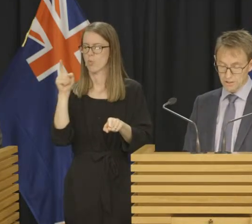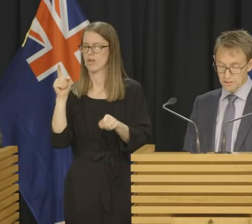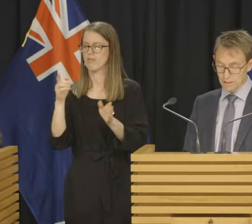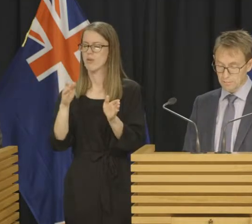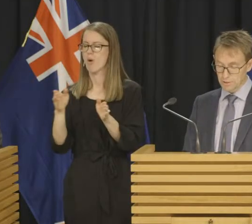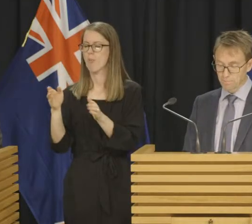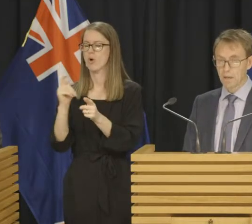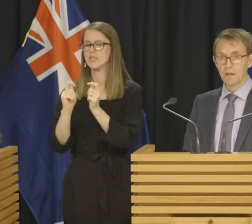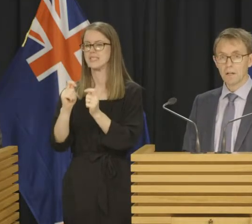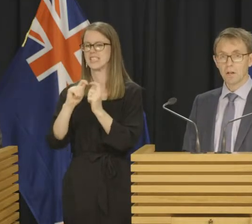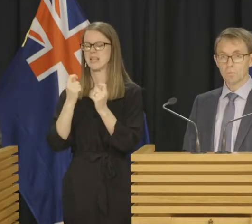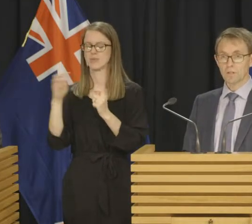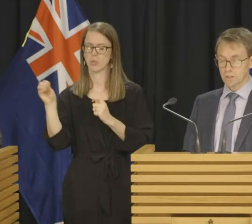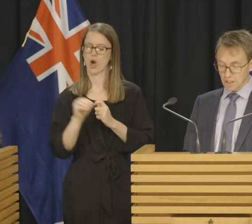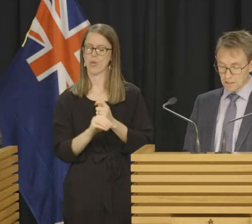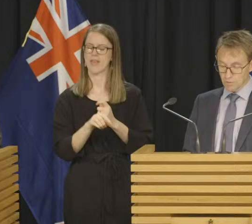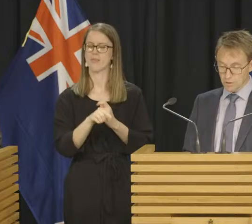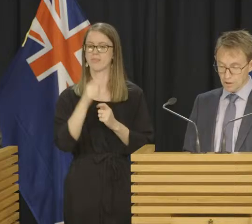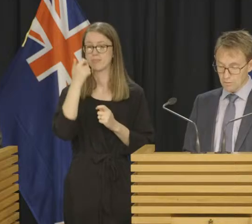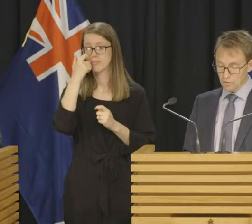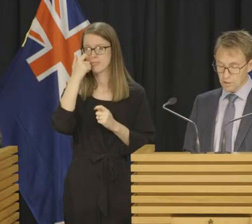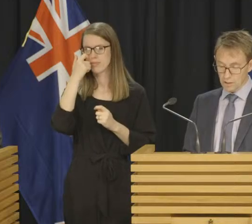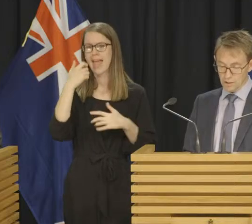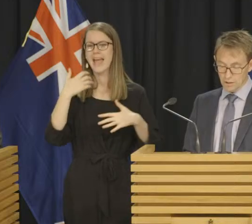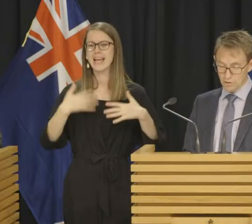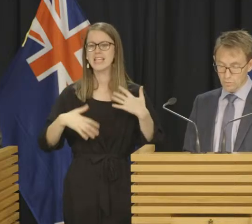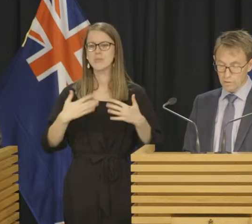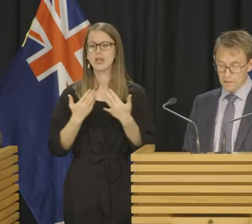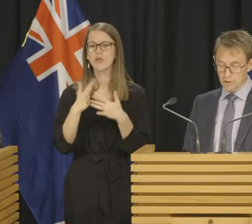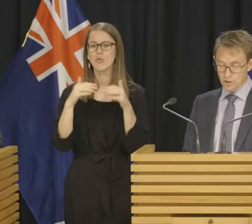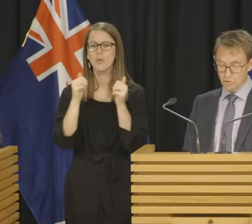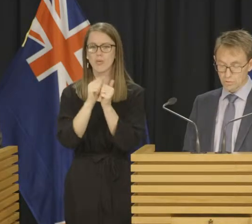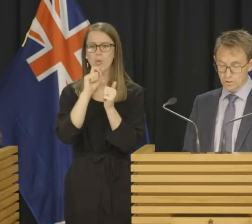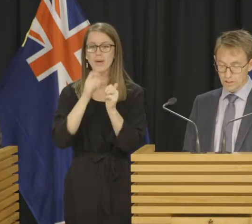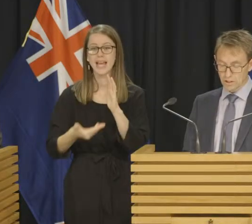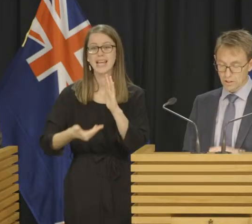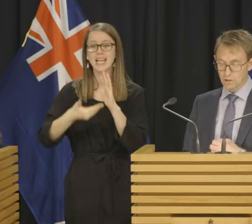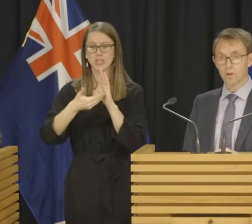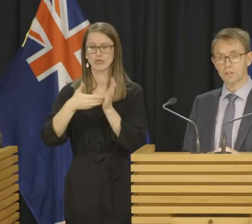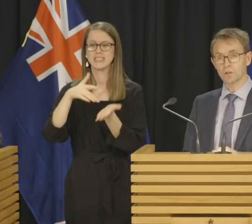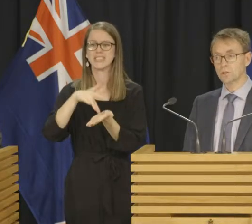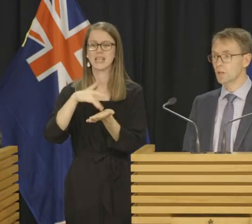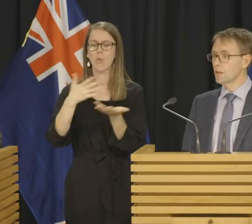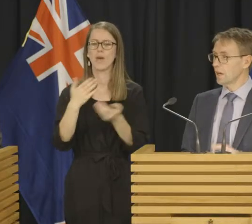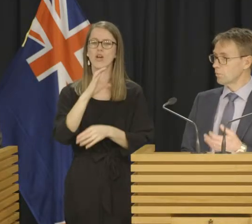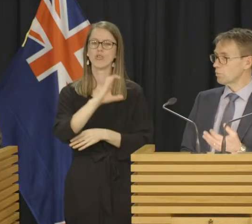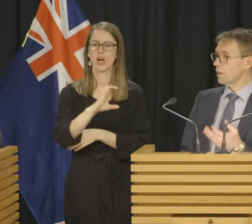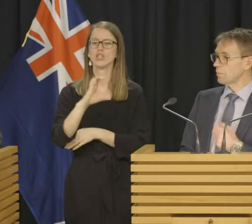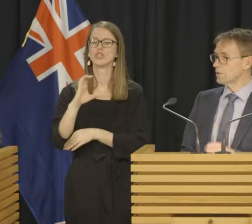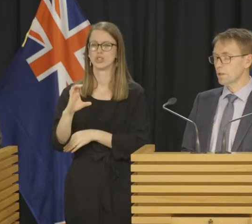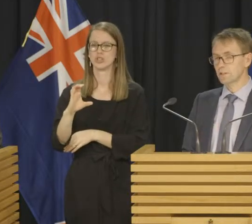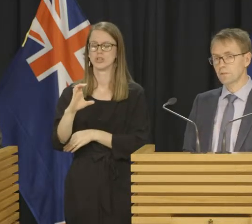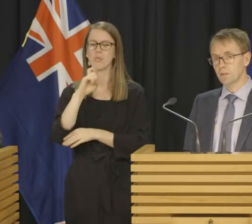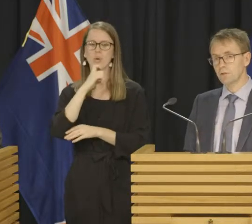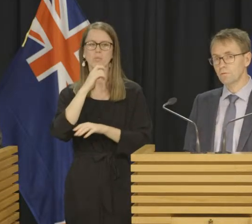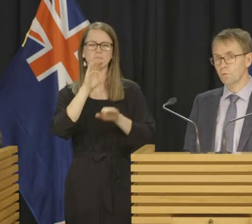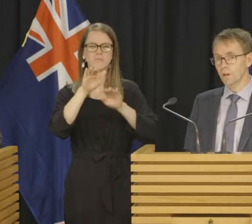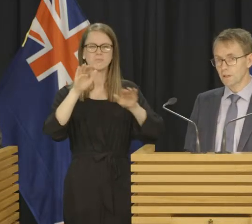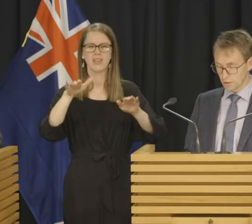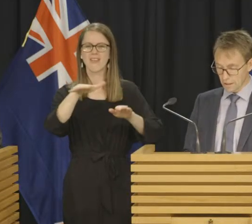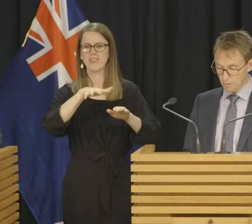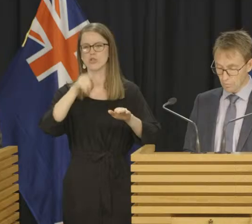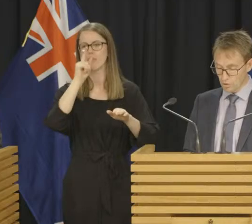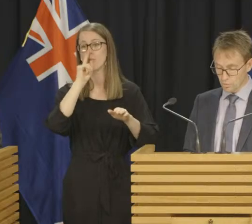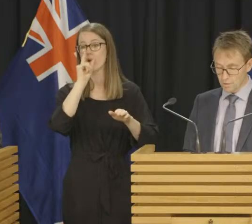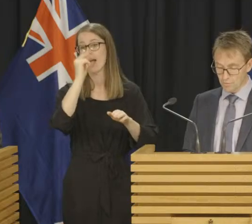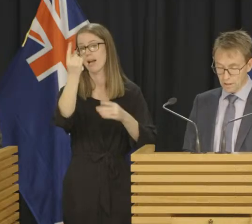mobile testing teams. Likewise in Canterbury over the weekend there will be an additional centre in Christchurch, and we will publicise the venue for